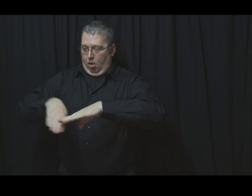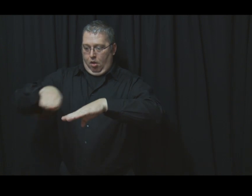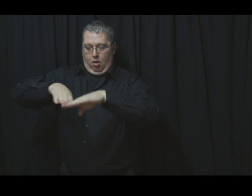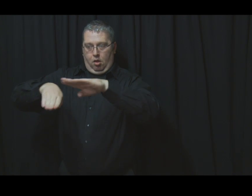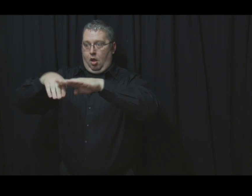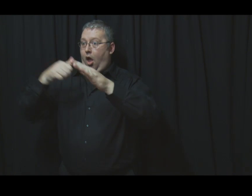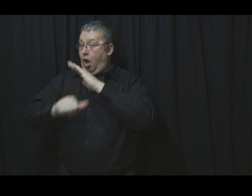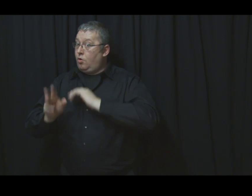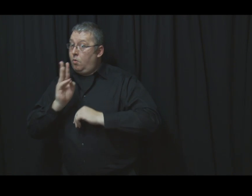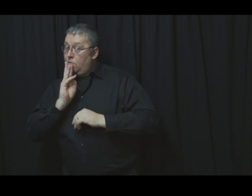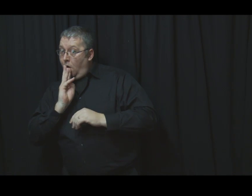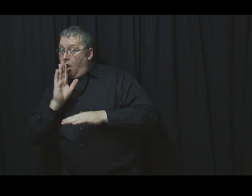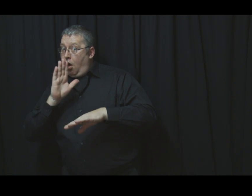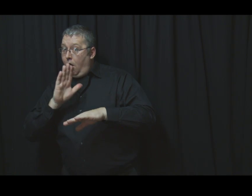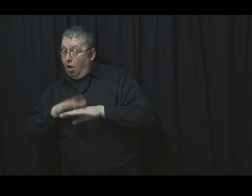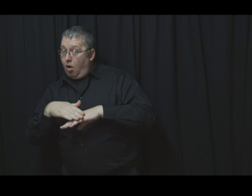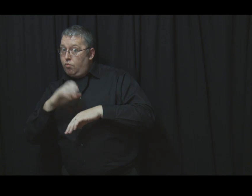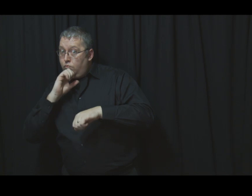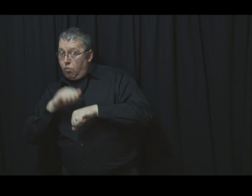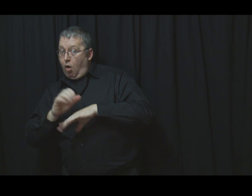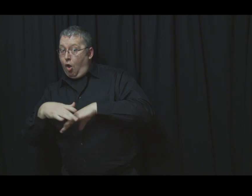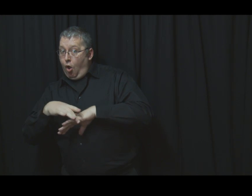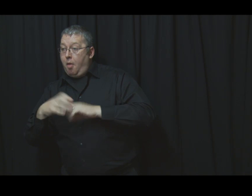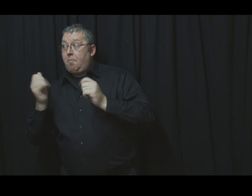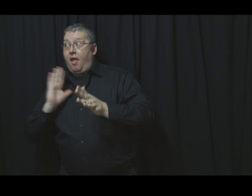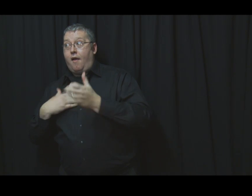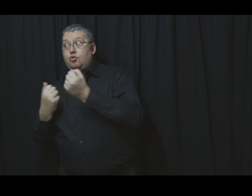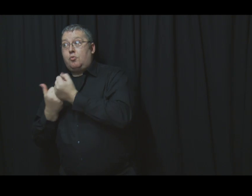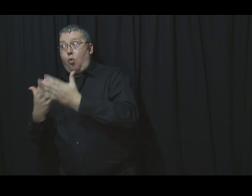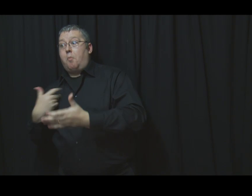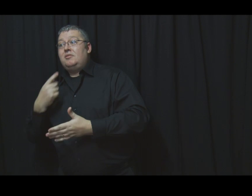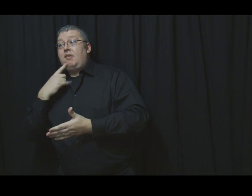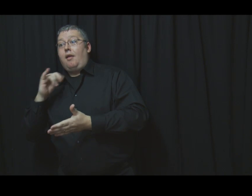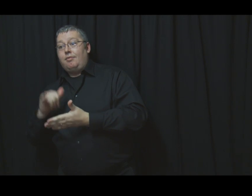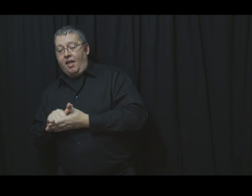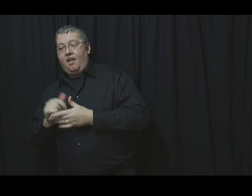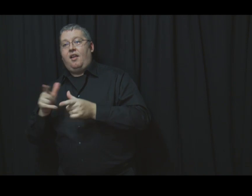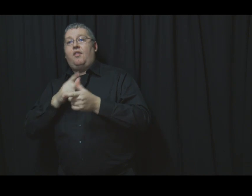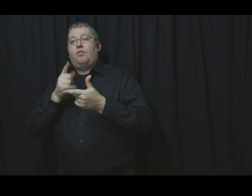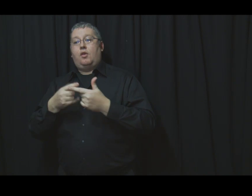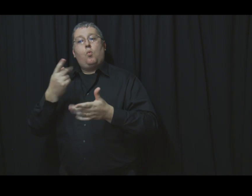that because a lot of our supporters would want me to. And what do you find?